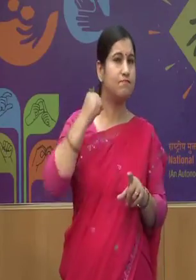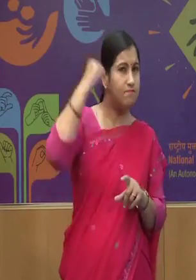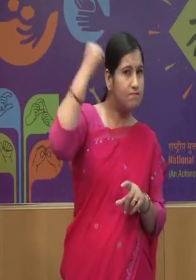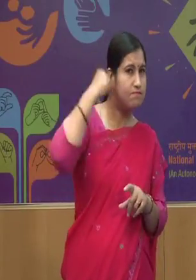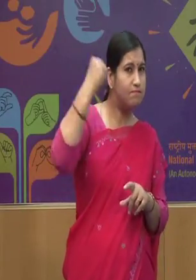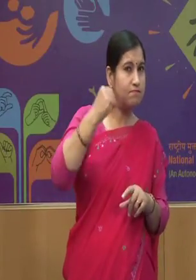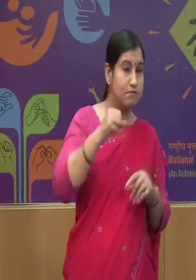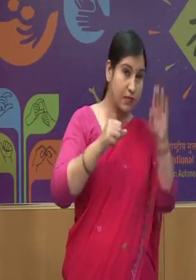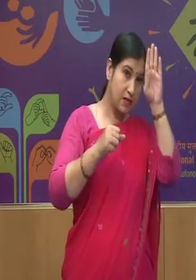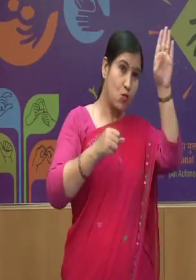their ruler.